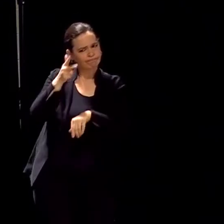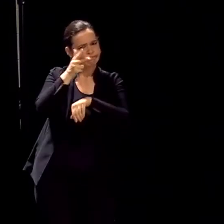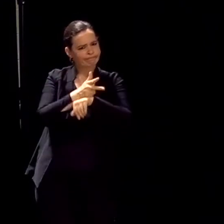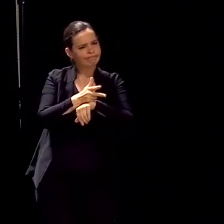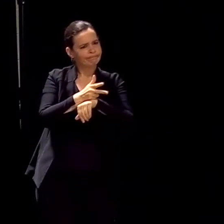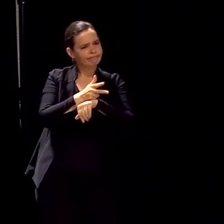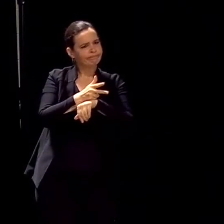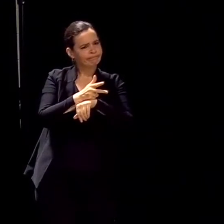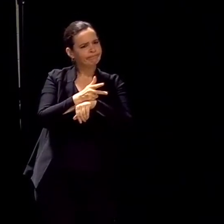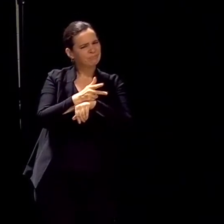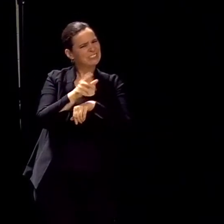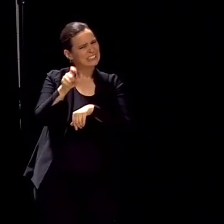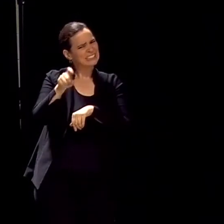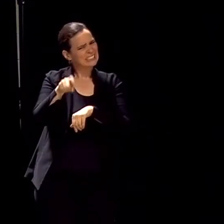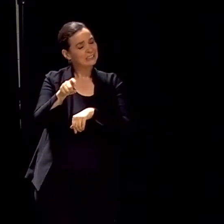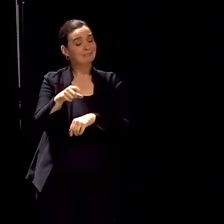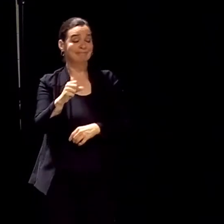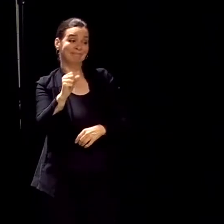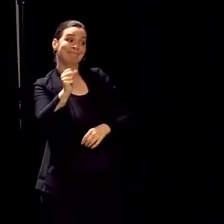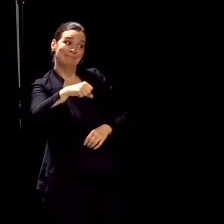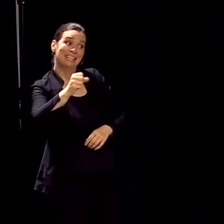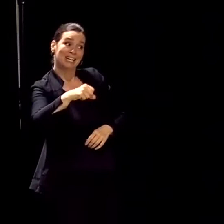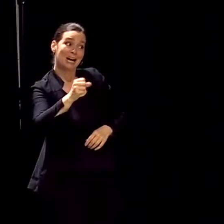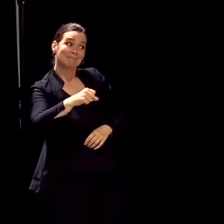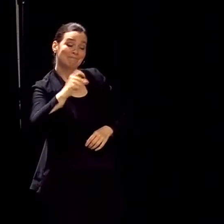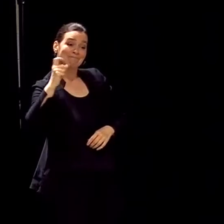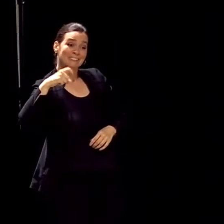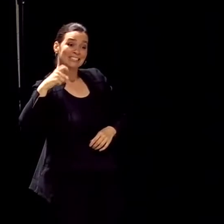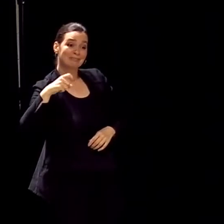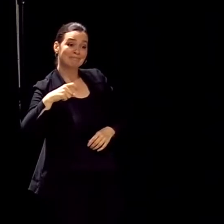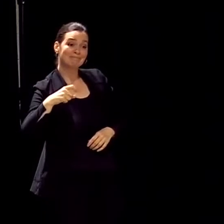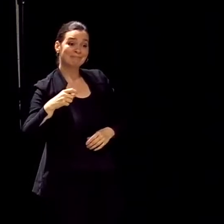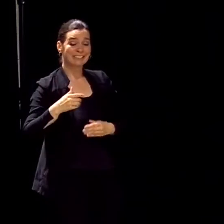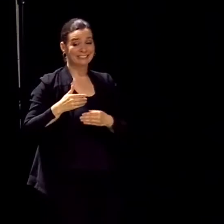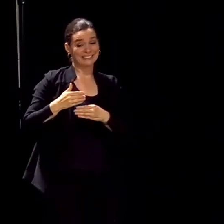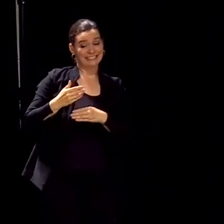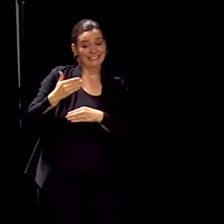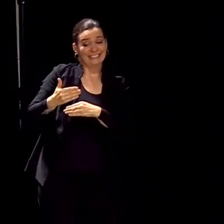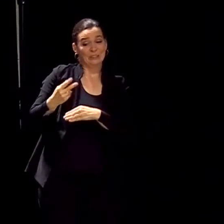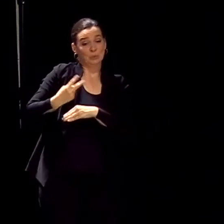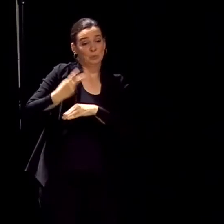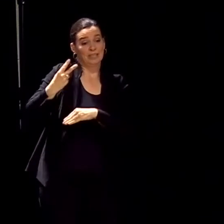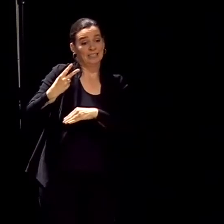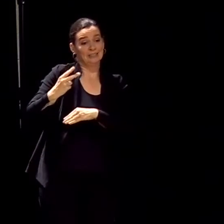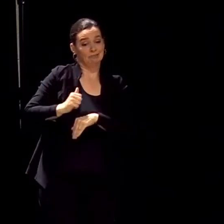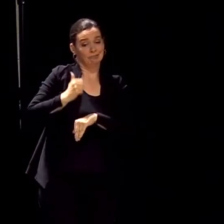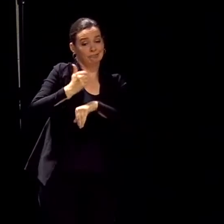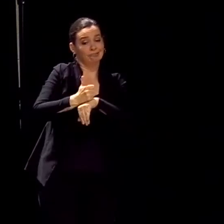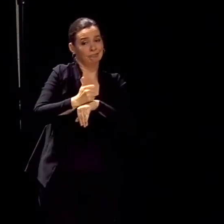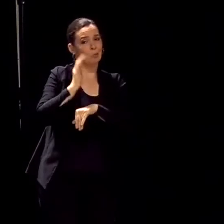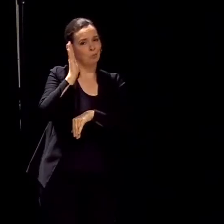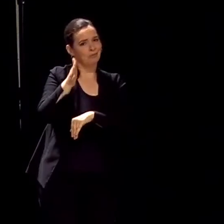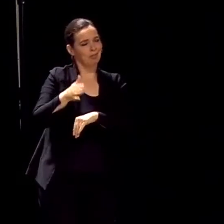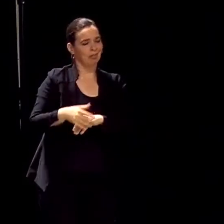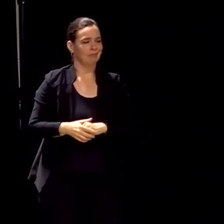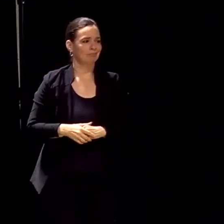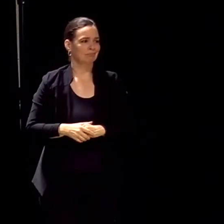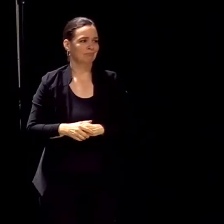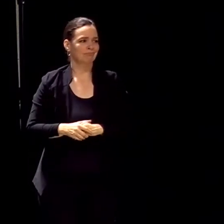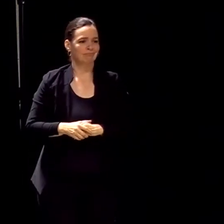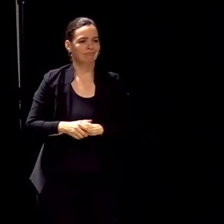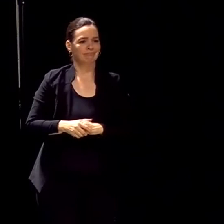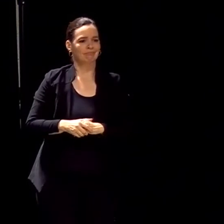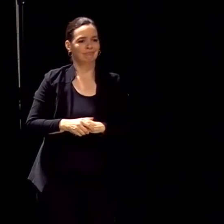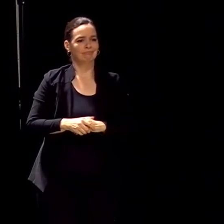the program set in the next 48 hours with the schools. Then when we look at, to your